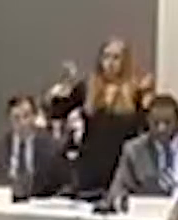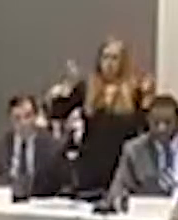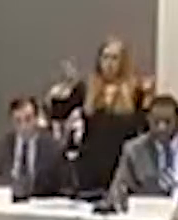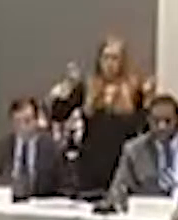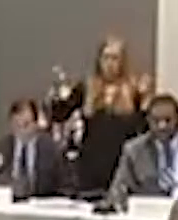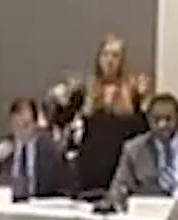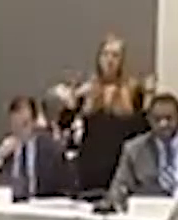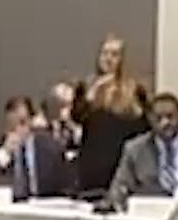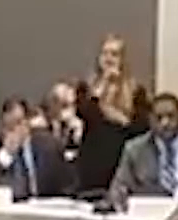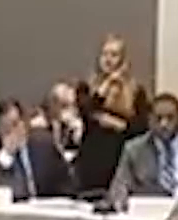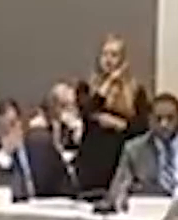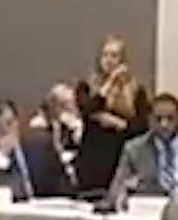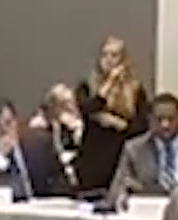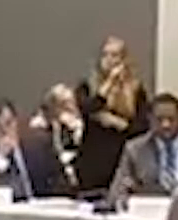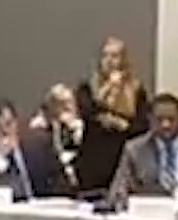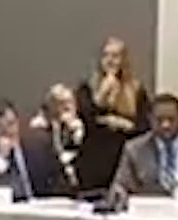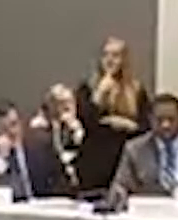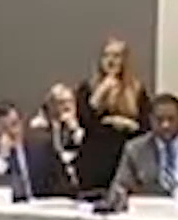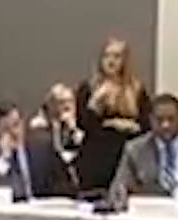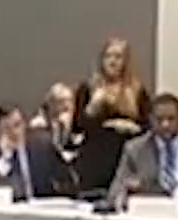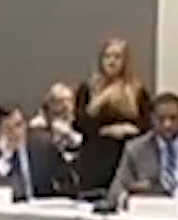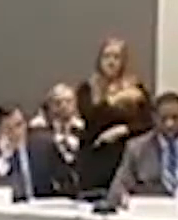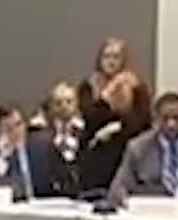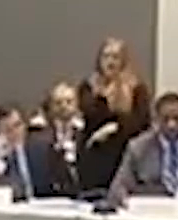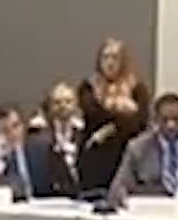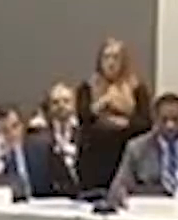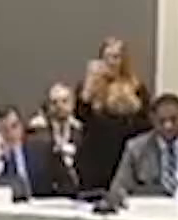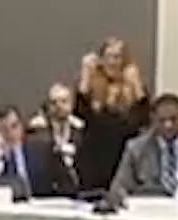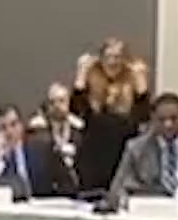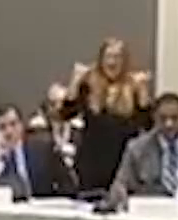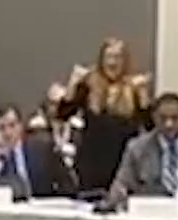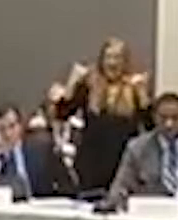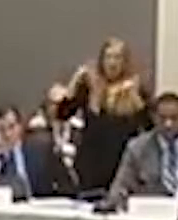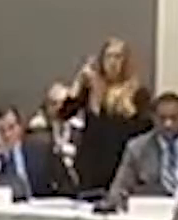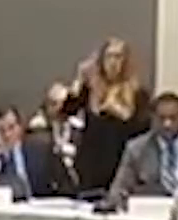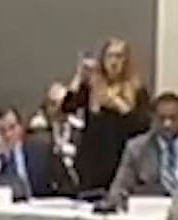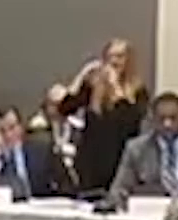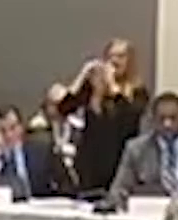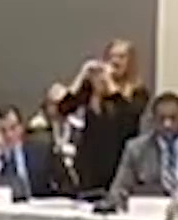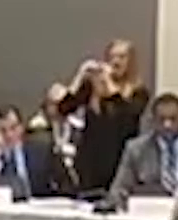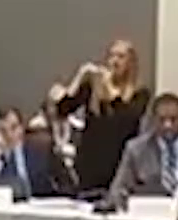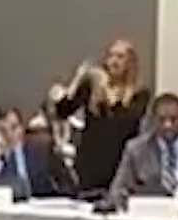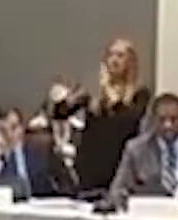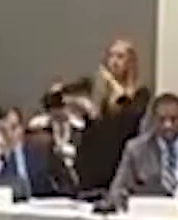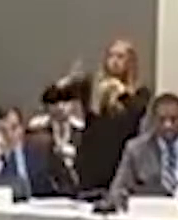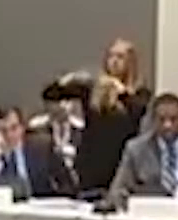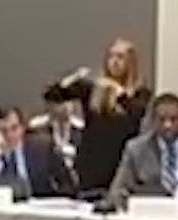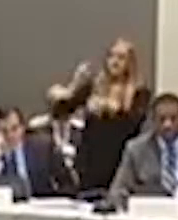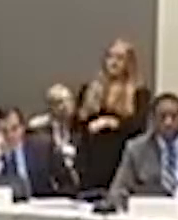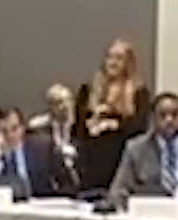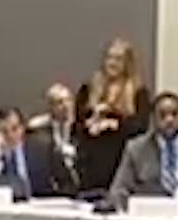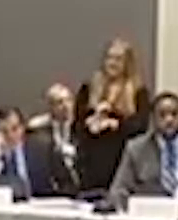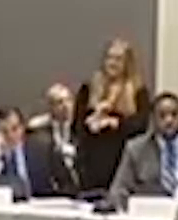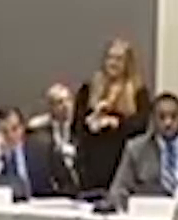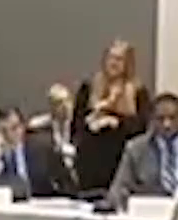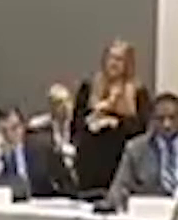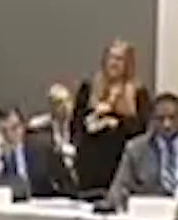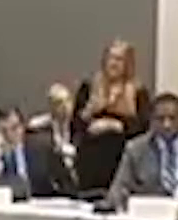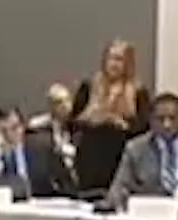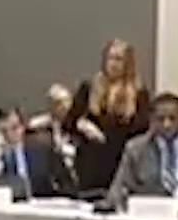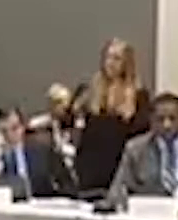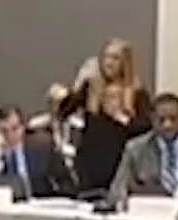term empowerment earlier, and I think it's relevant here. There's a big debate in utilities about raising the fixed charge because so much of the costs are fixed, and that